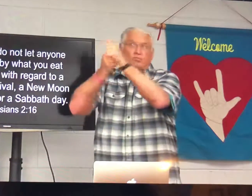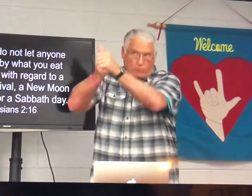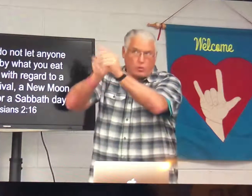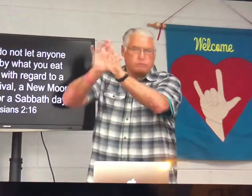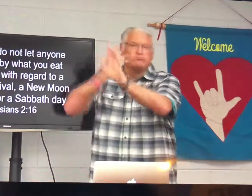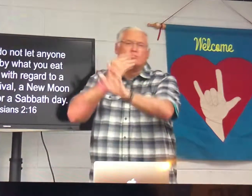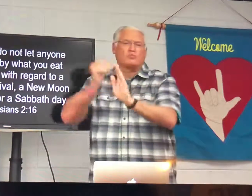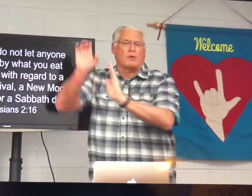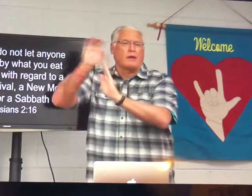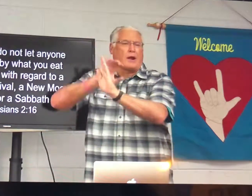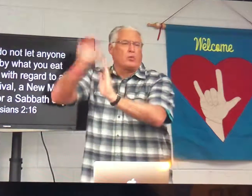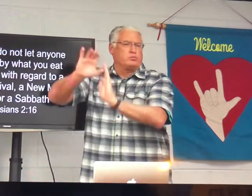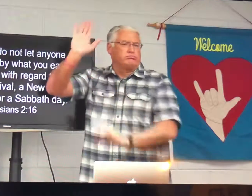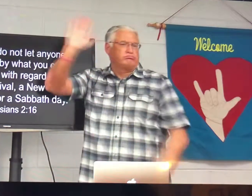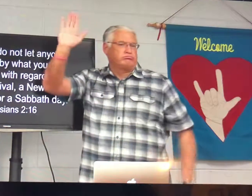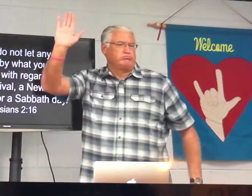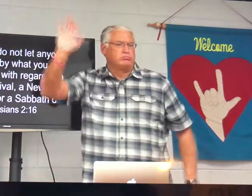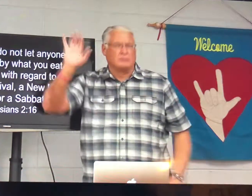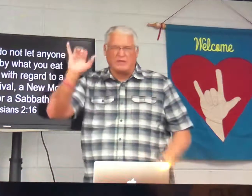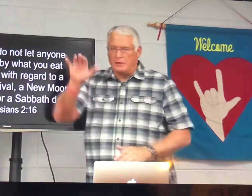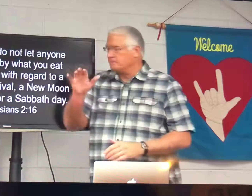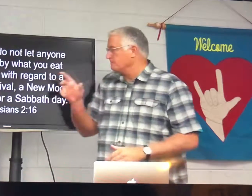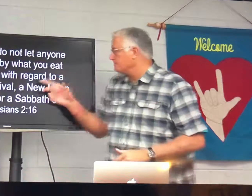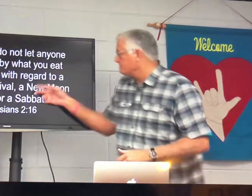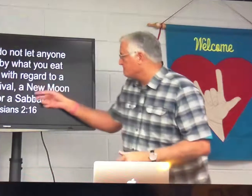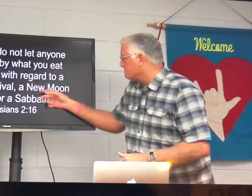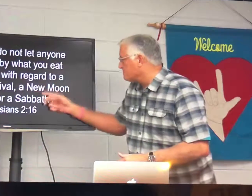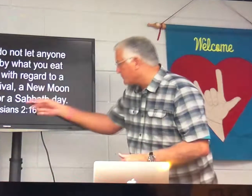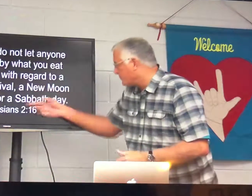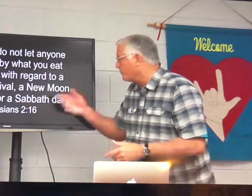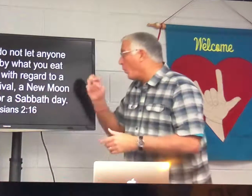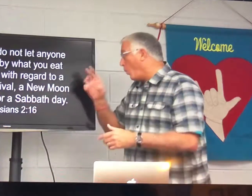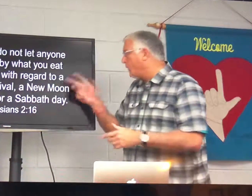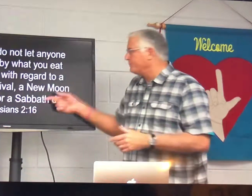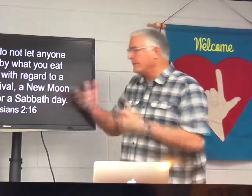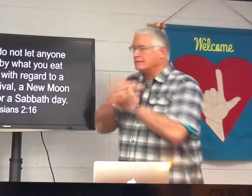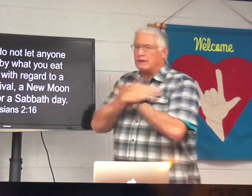This really hurts. Like, really hurts.